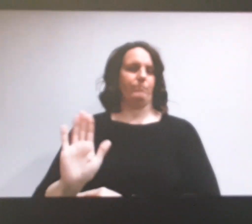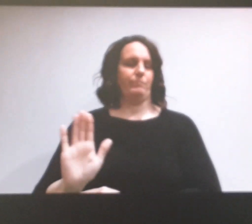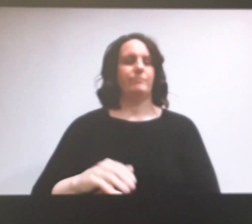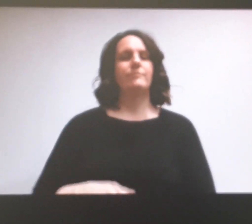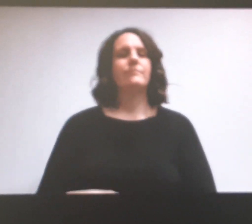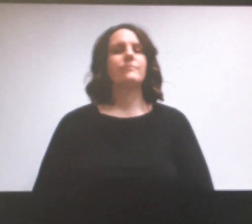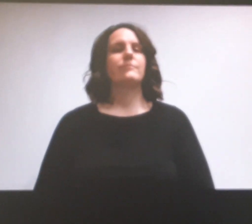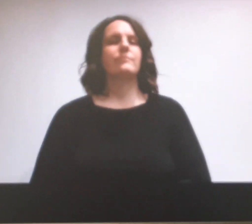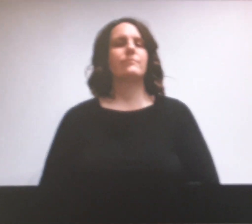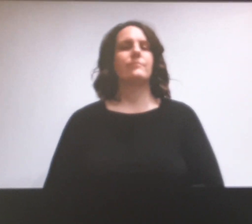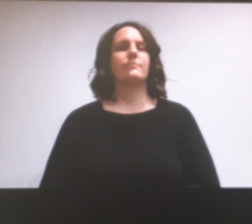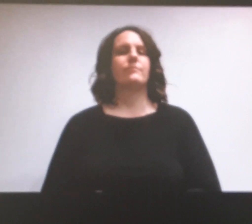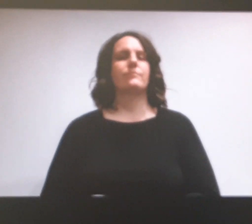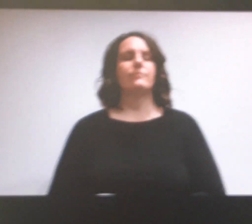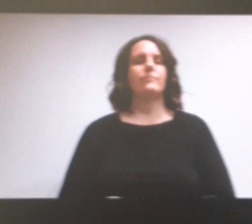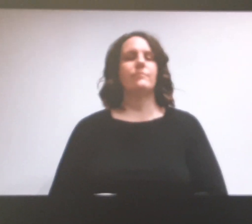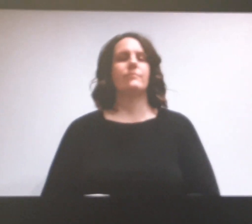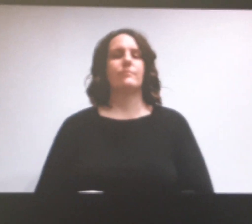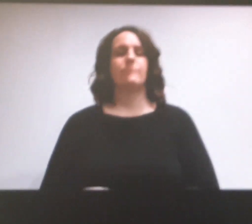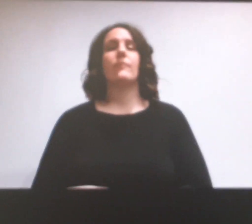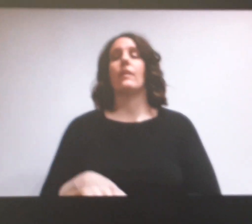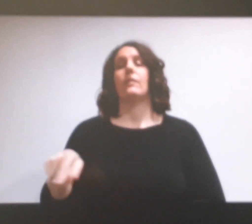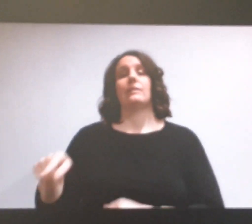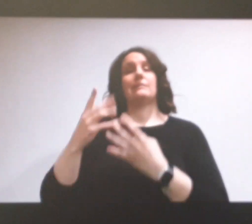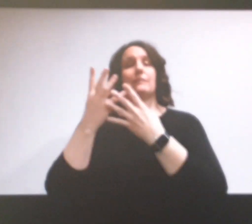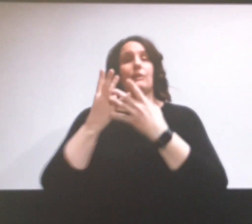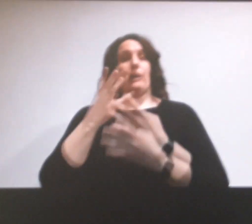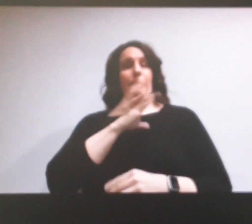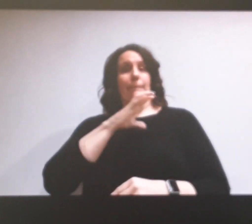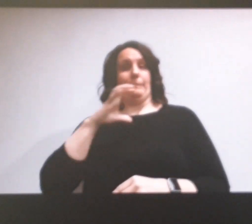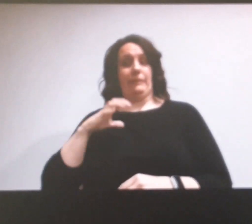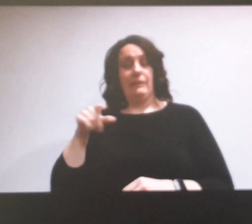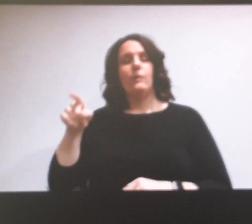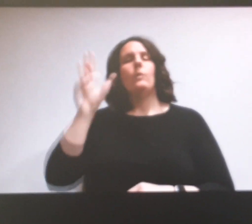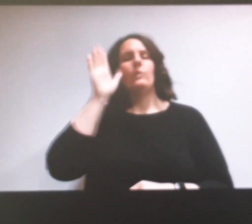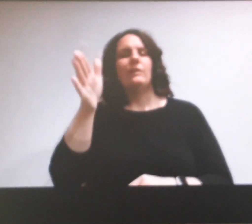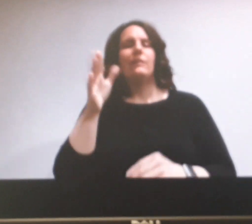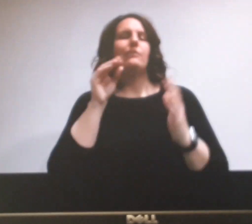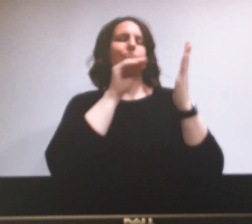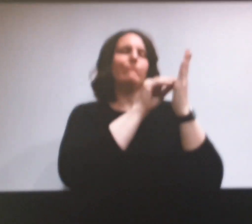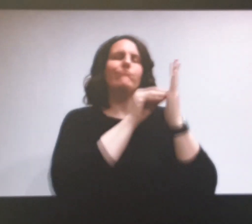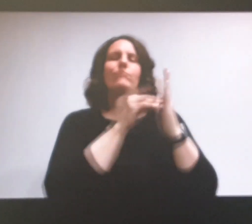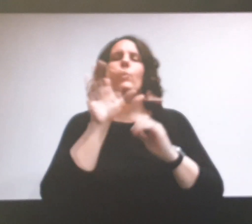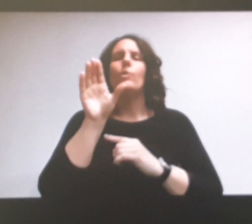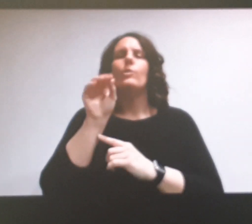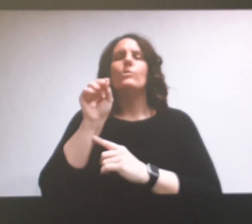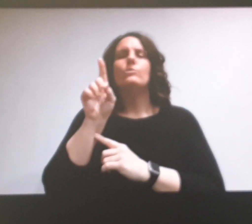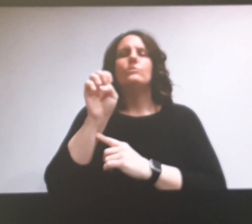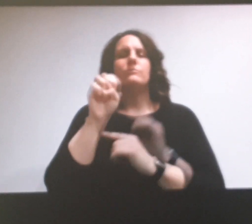But can't be a general organization, has to be a specific organization. The